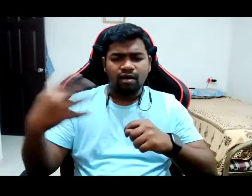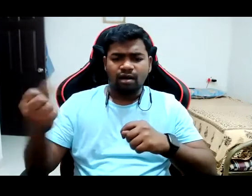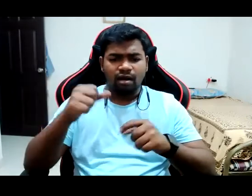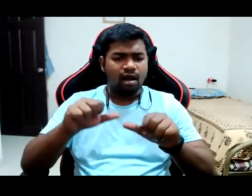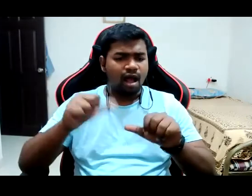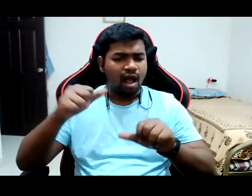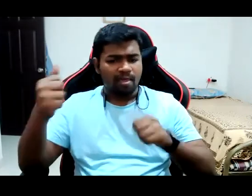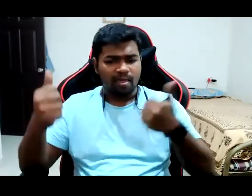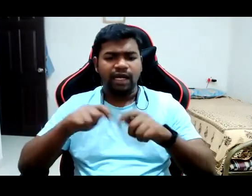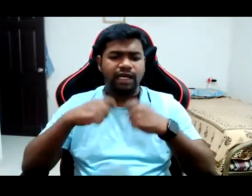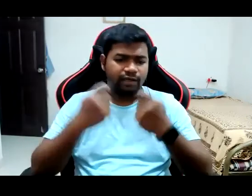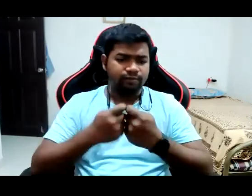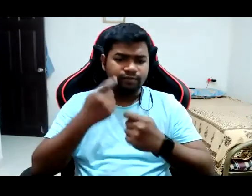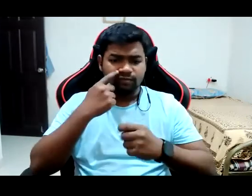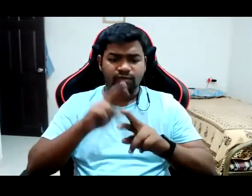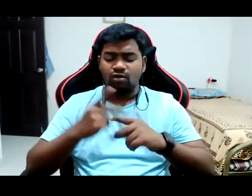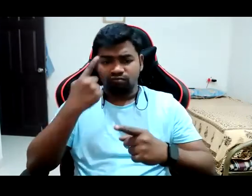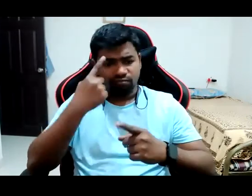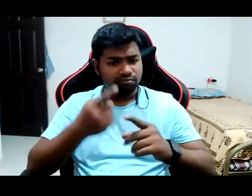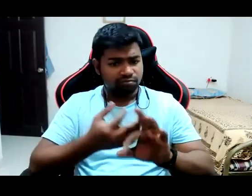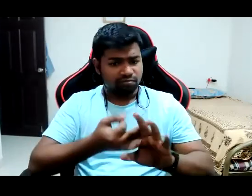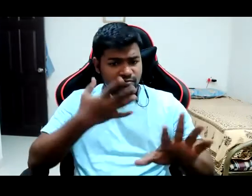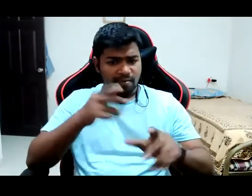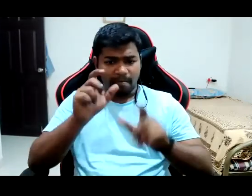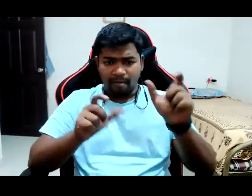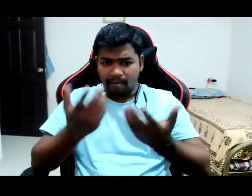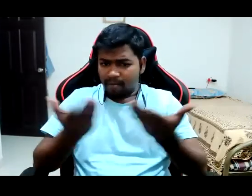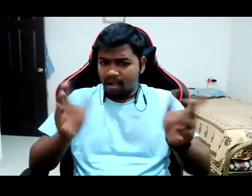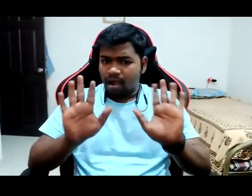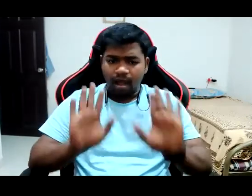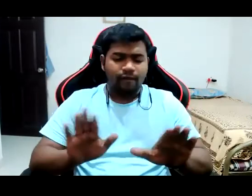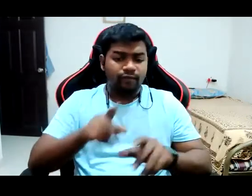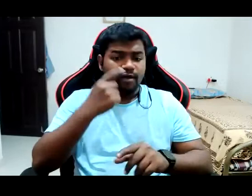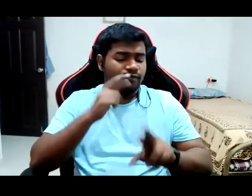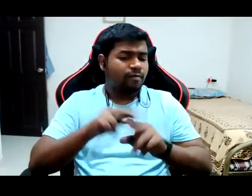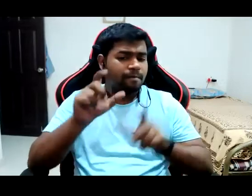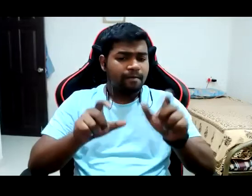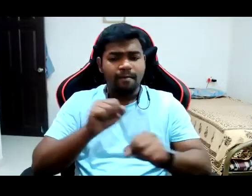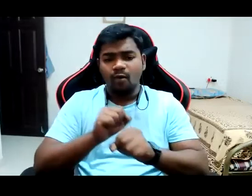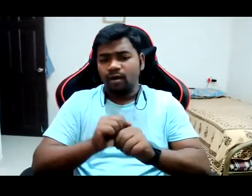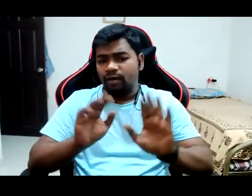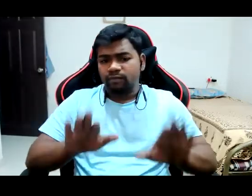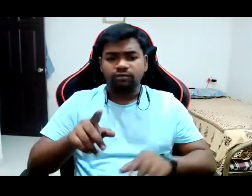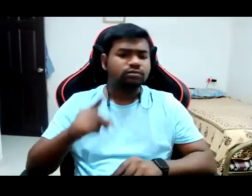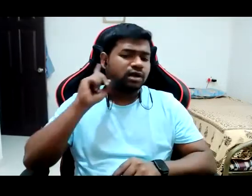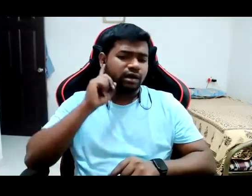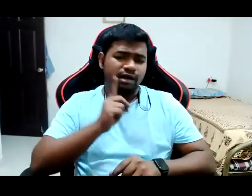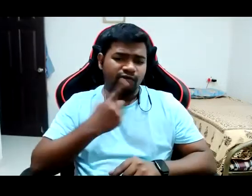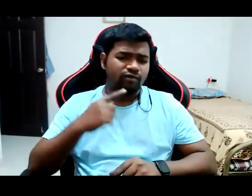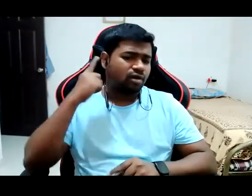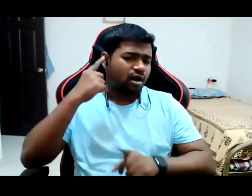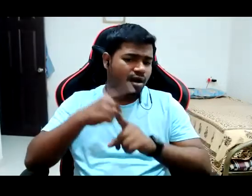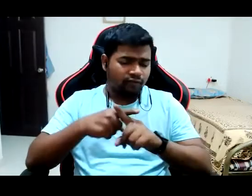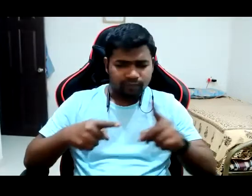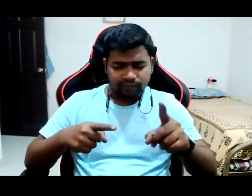that you might have. For example, if there's a team that is working on something for deaf and hard of hearing, then maybe there